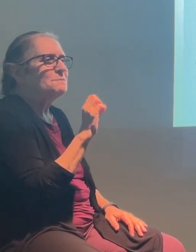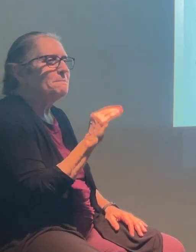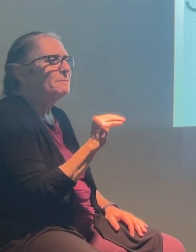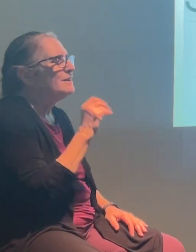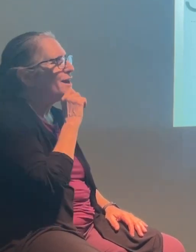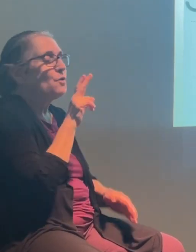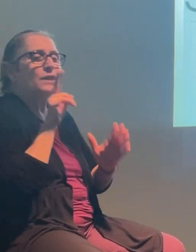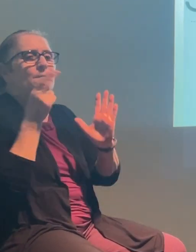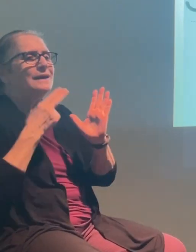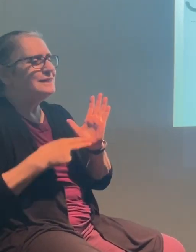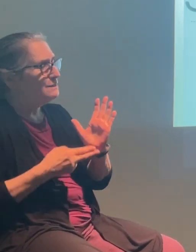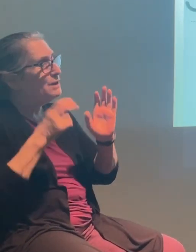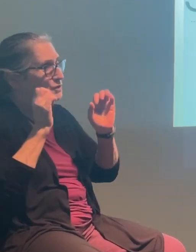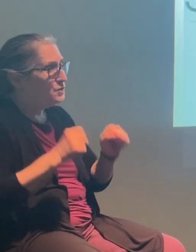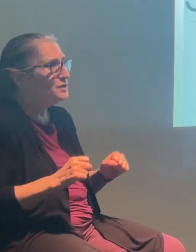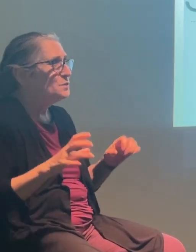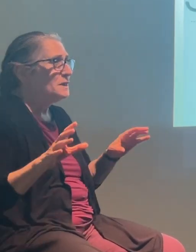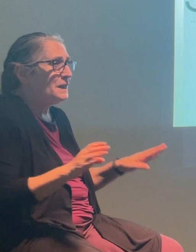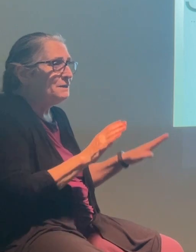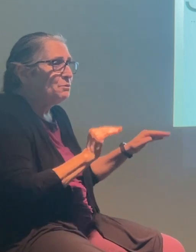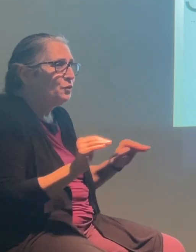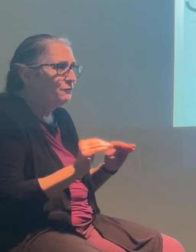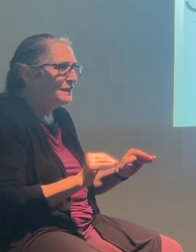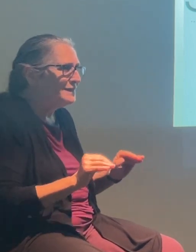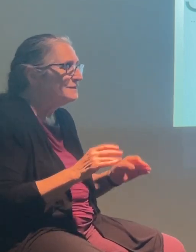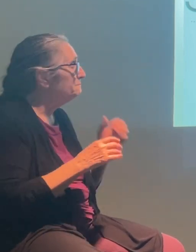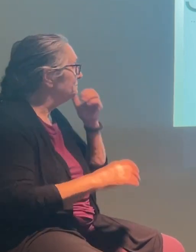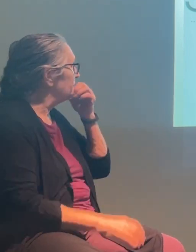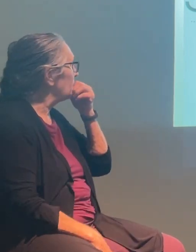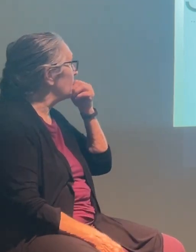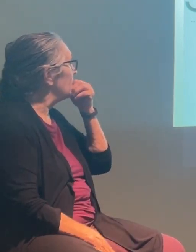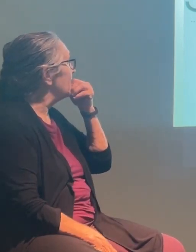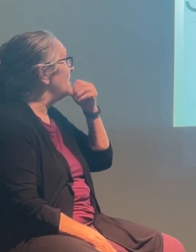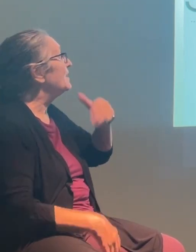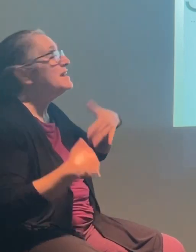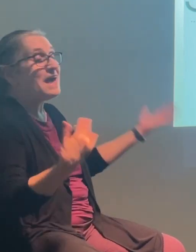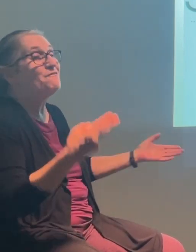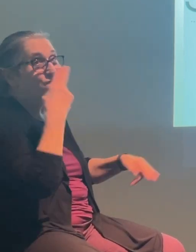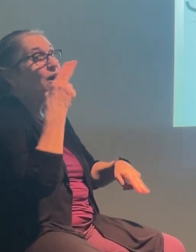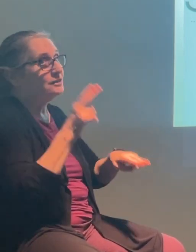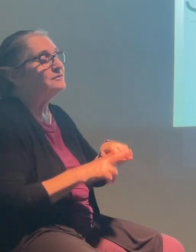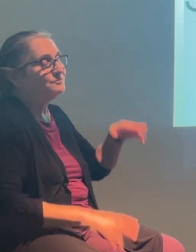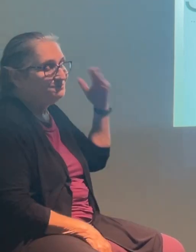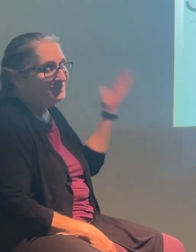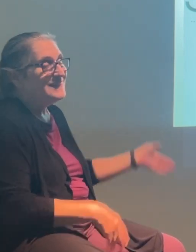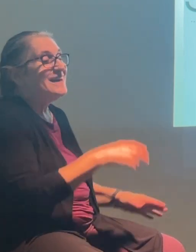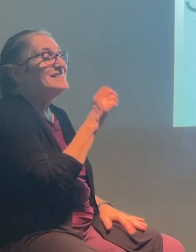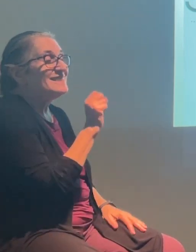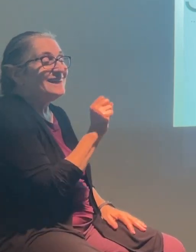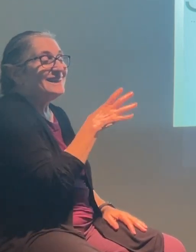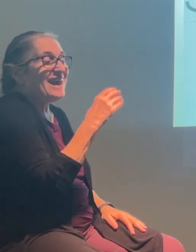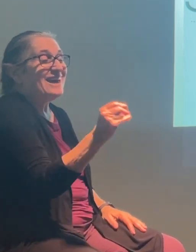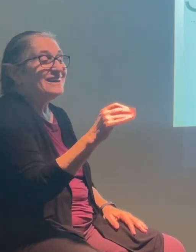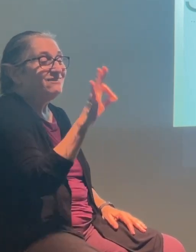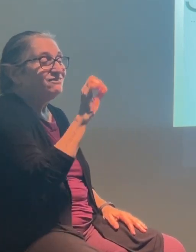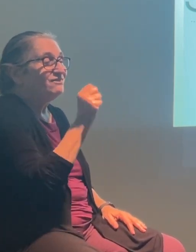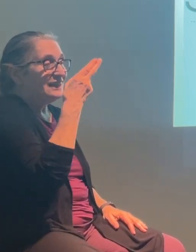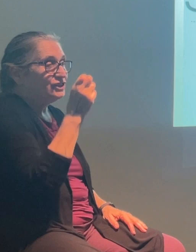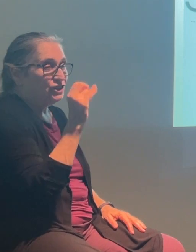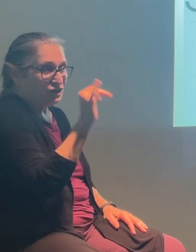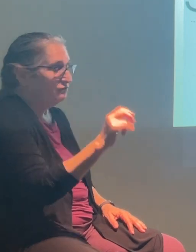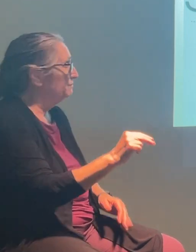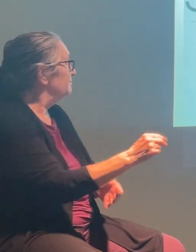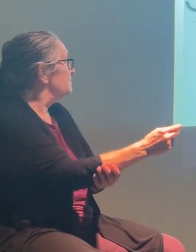movement. So now we're going to go through the fun plot. Okay, here we go. So Steichen and fashion, and really